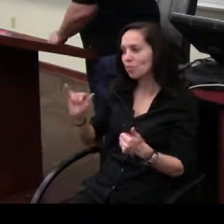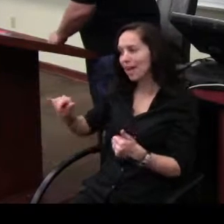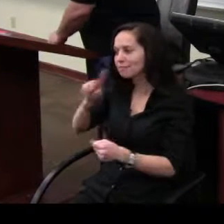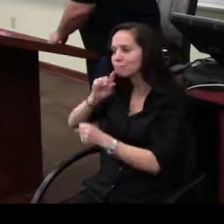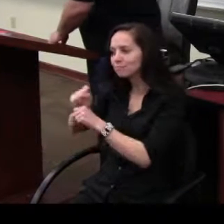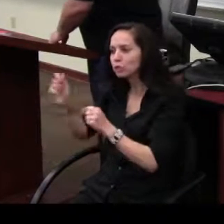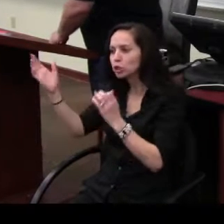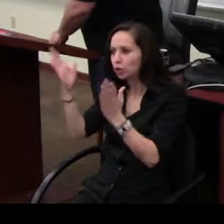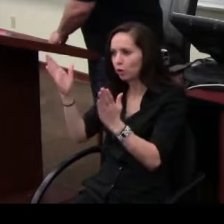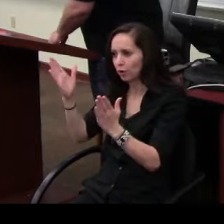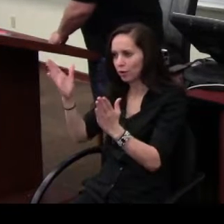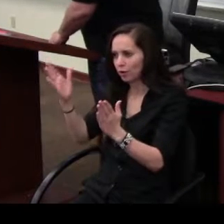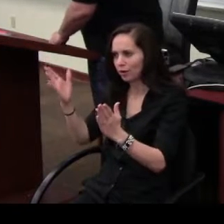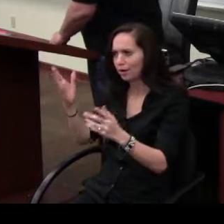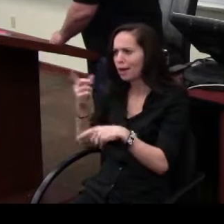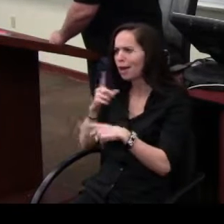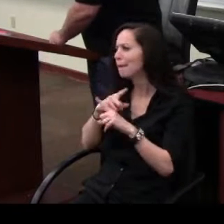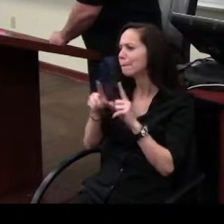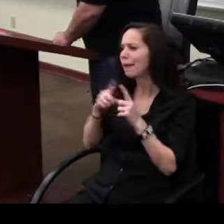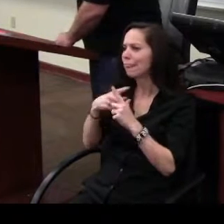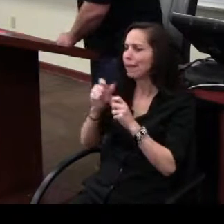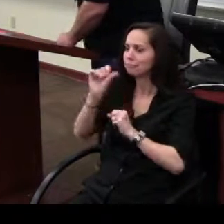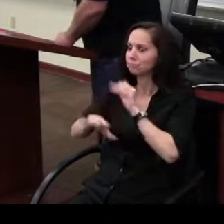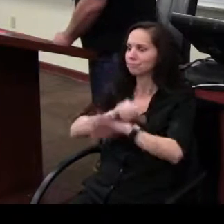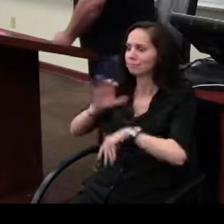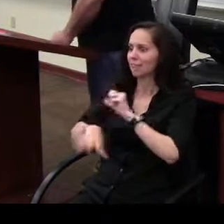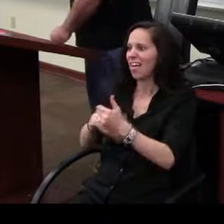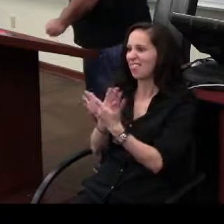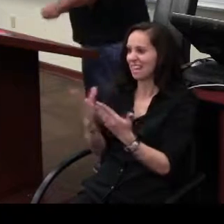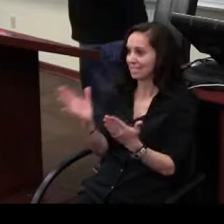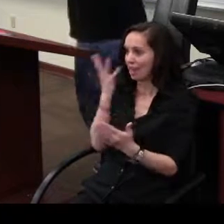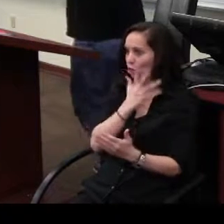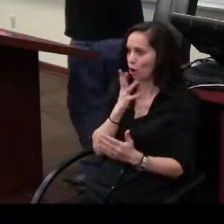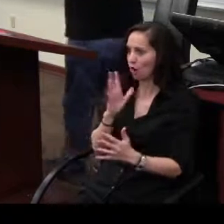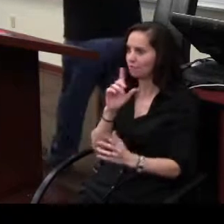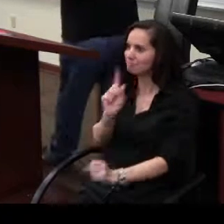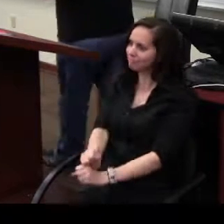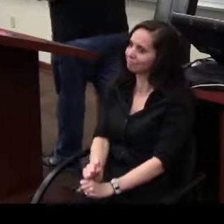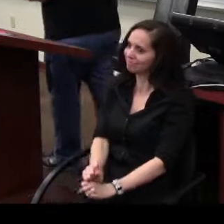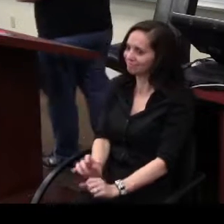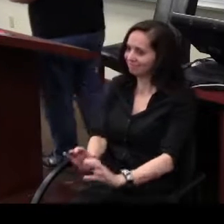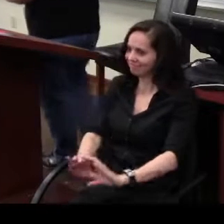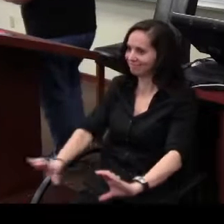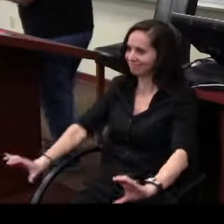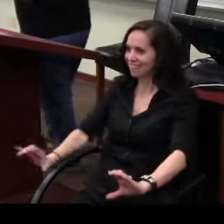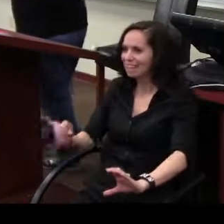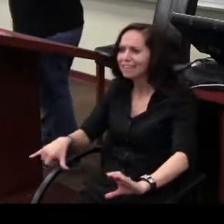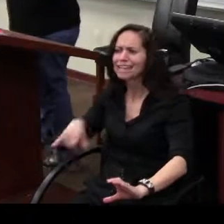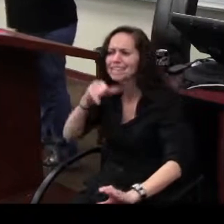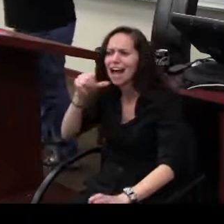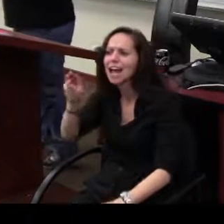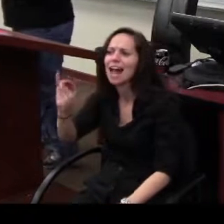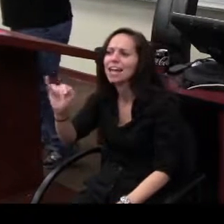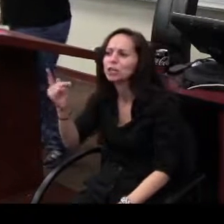right there. But, you know, they throw in all this stuff down here to make it look legit, too. This isn't the Nigerian Prince scams. They're past the